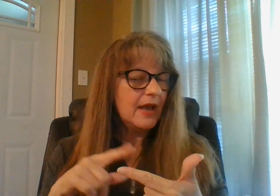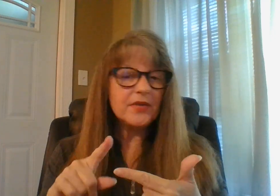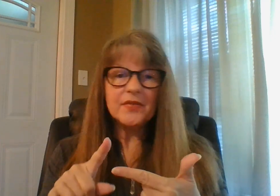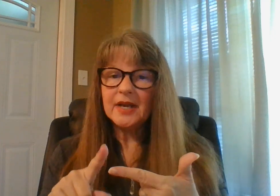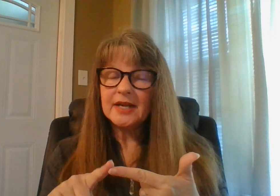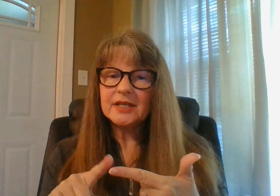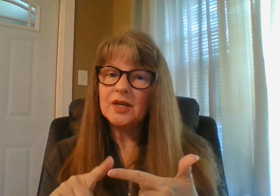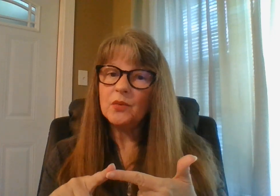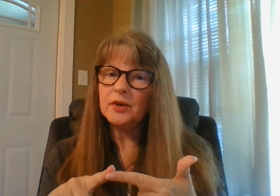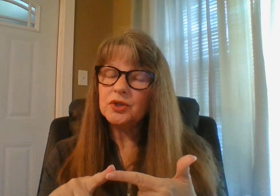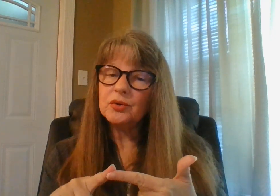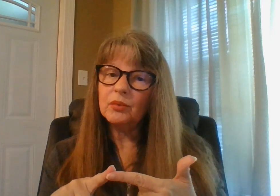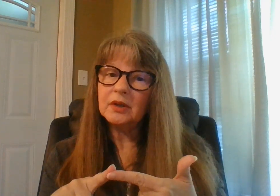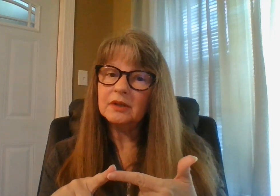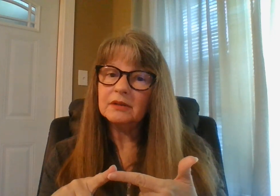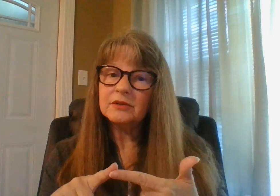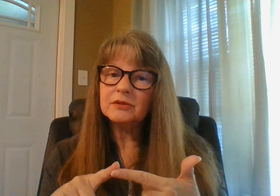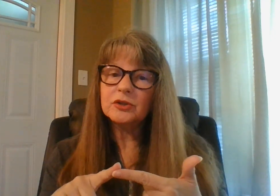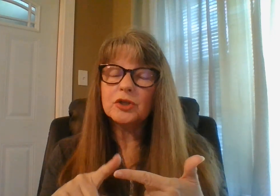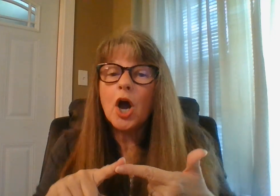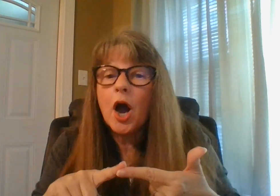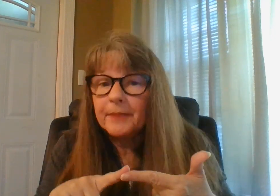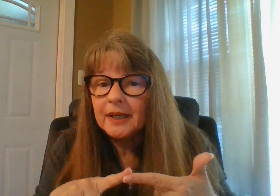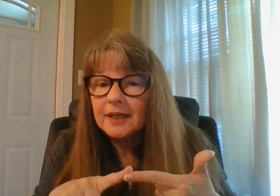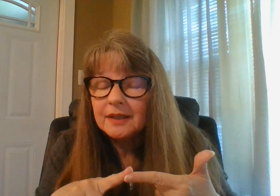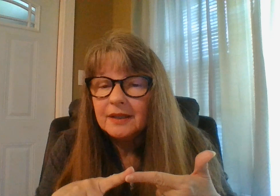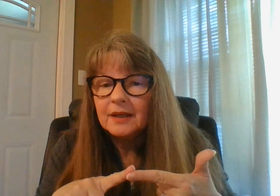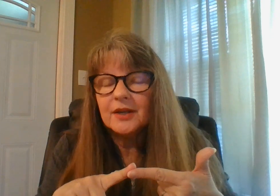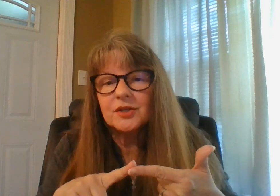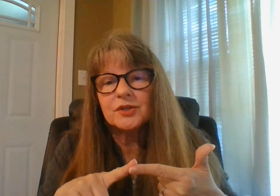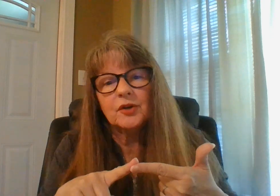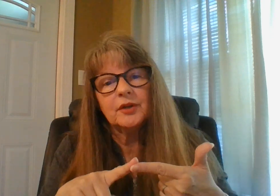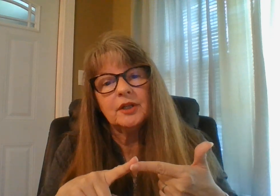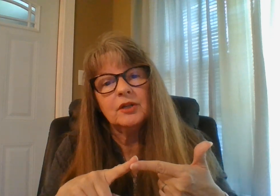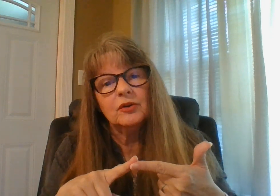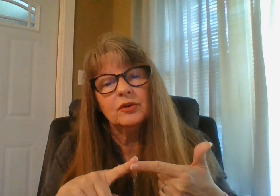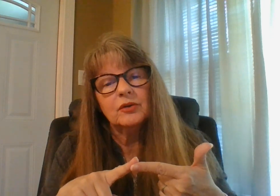And then the next thing, what is your topic? Not necessarily your